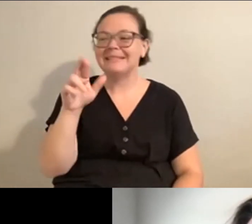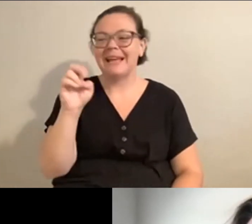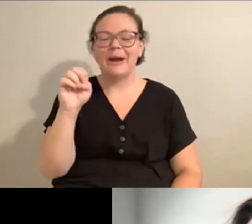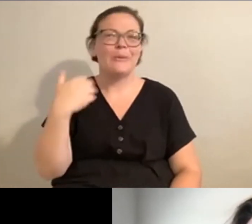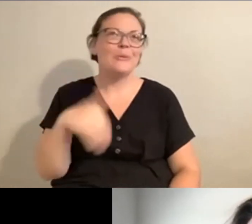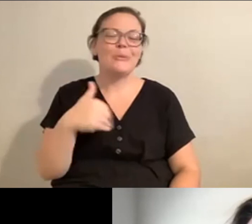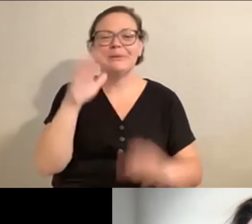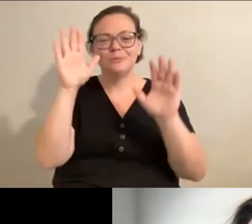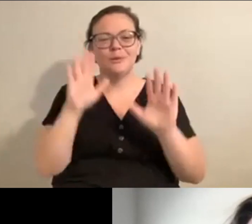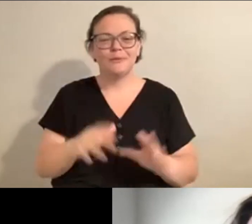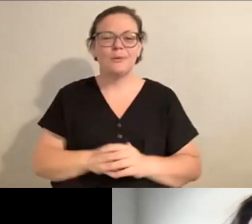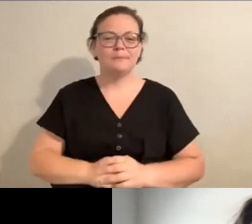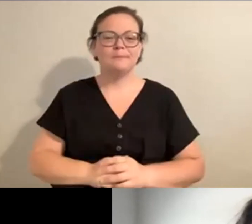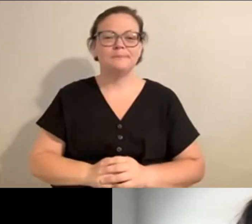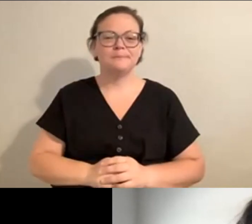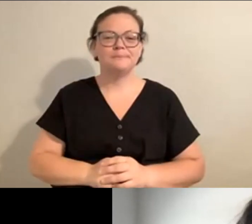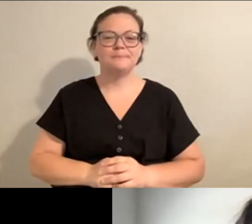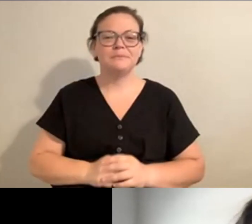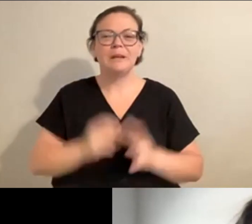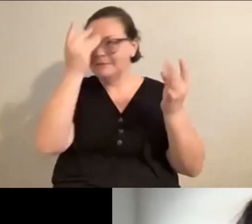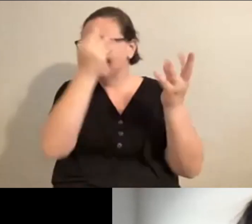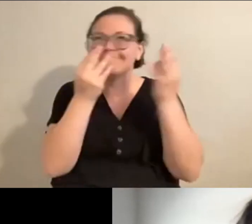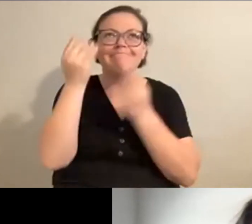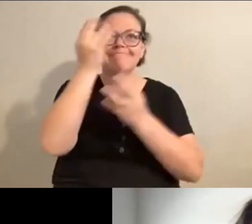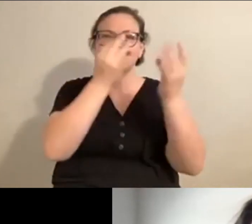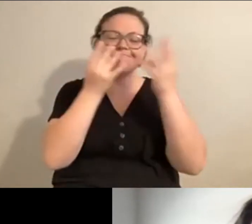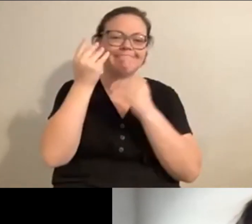really wonderful. Yeah, thinking a lot about